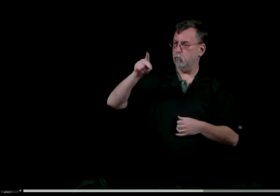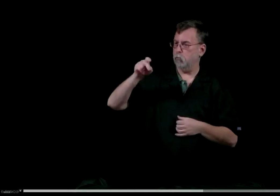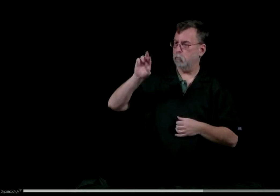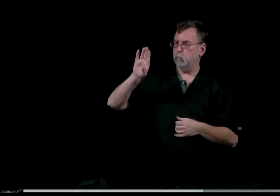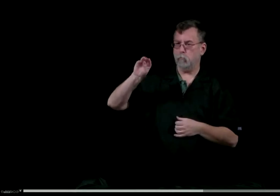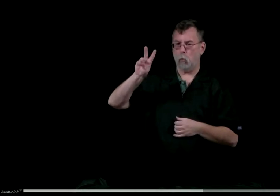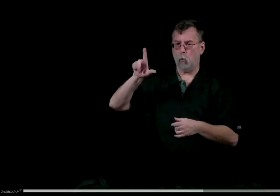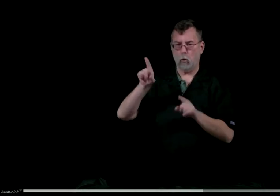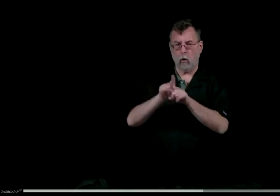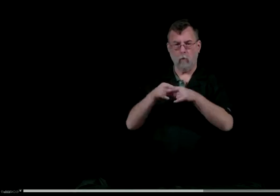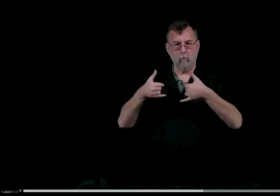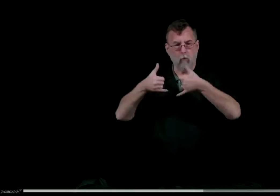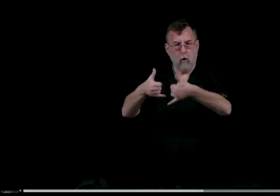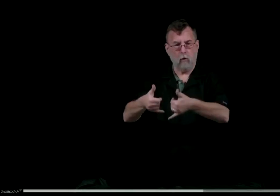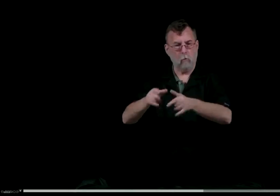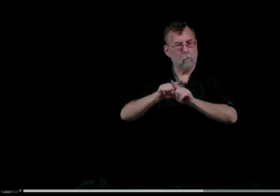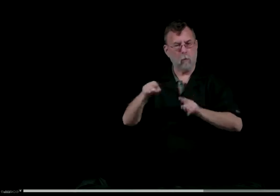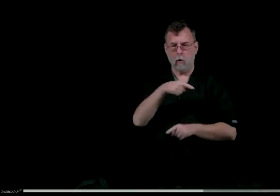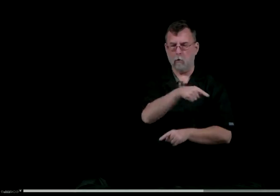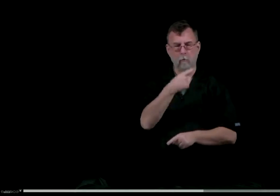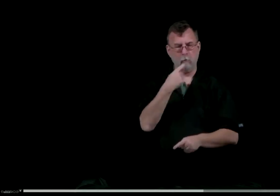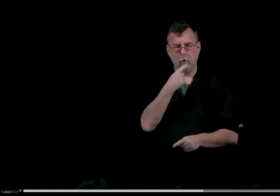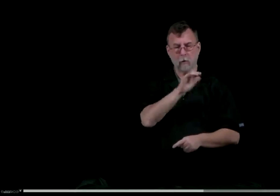And that proved he won so many Super Bowls.